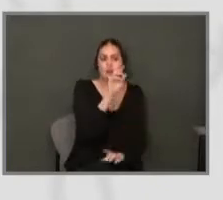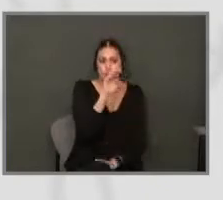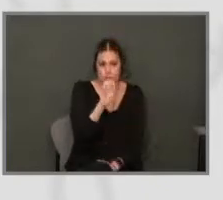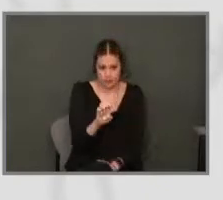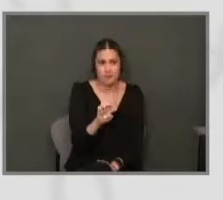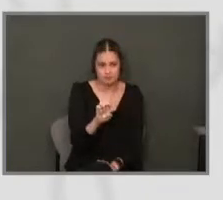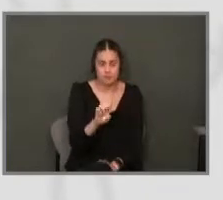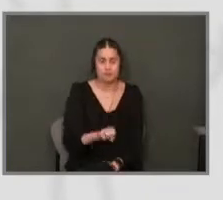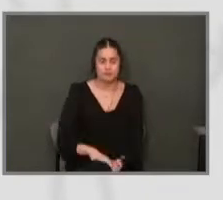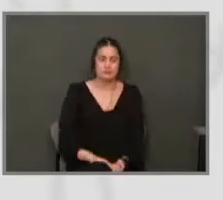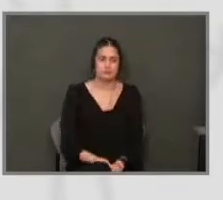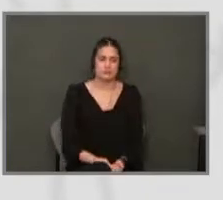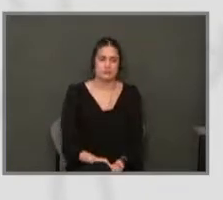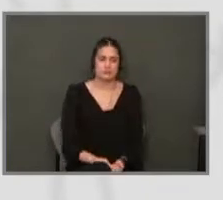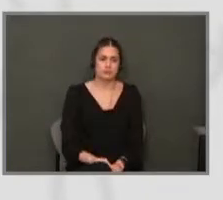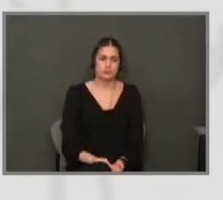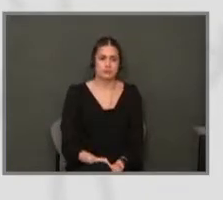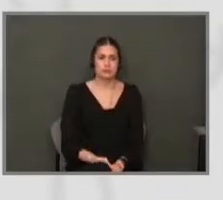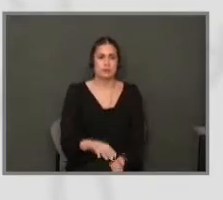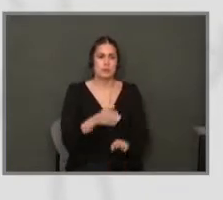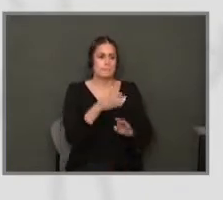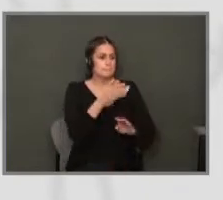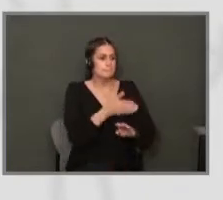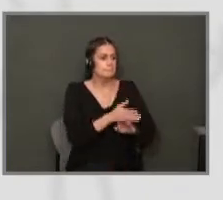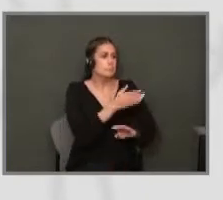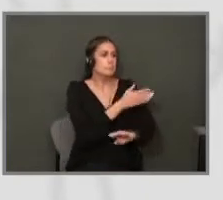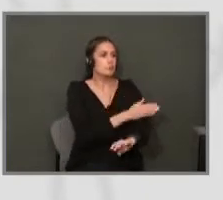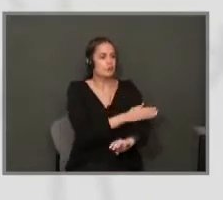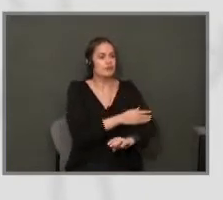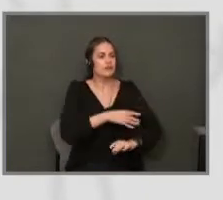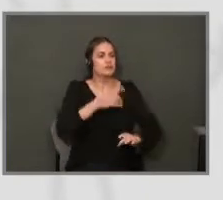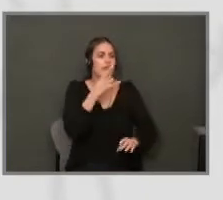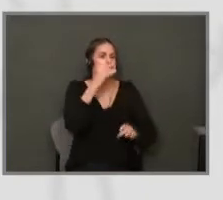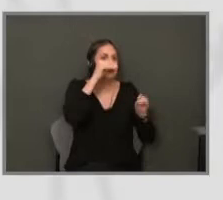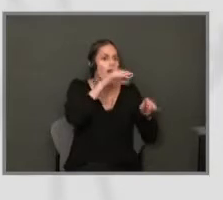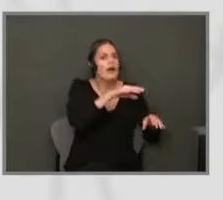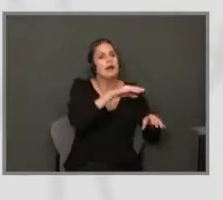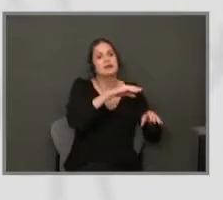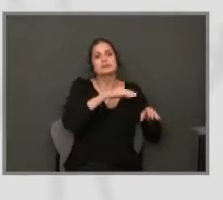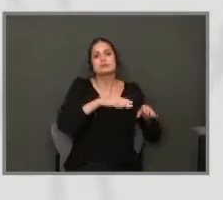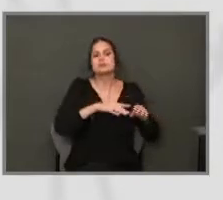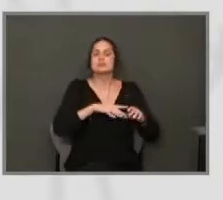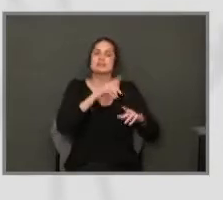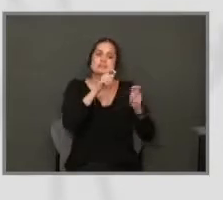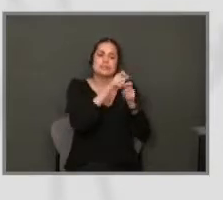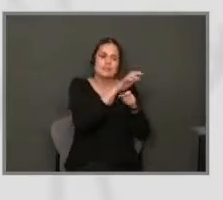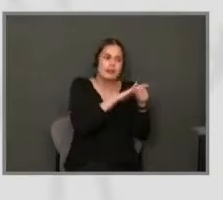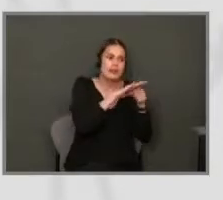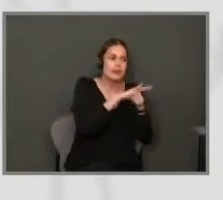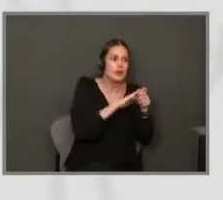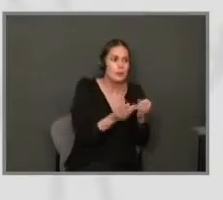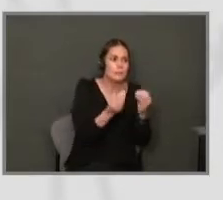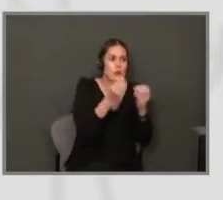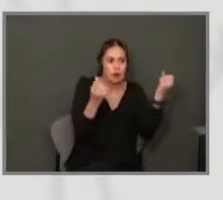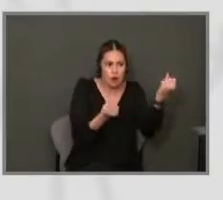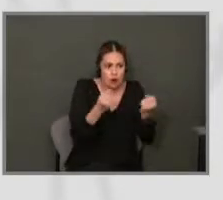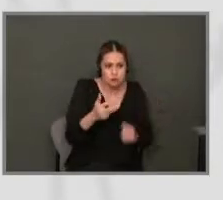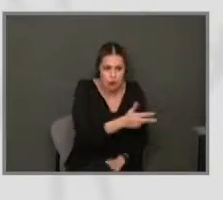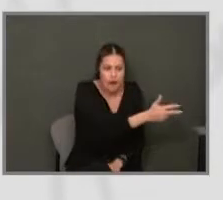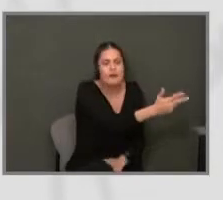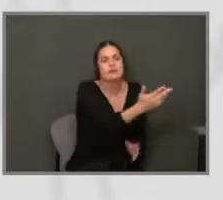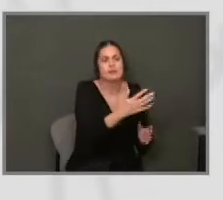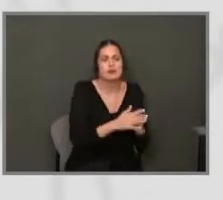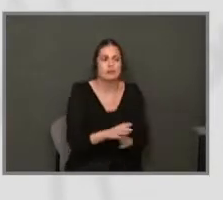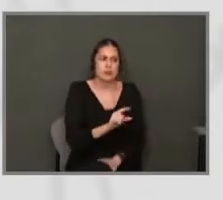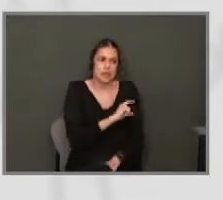likely going to involve improving visibility in those areas where we're getting the 911 calls or where we have violent crime.